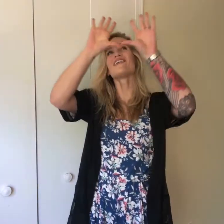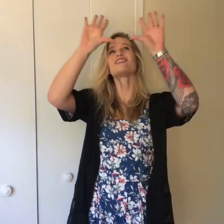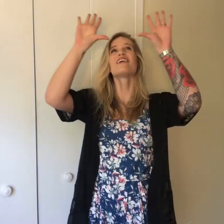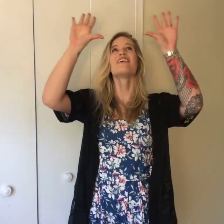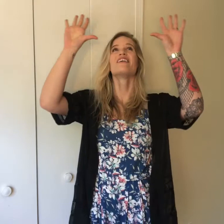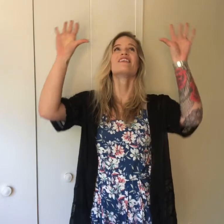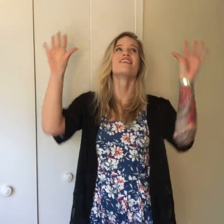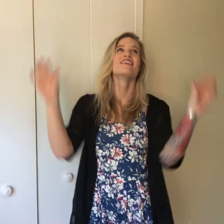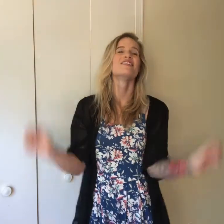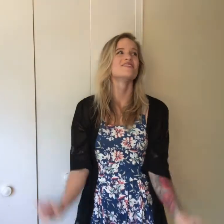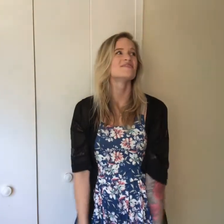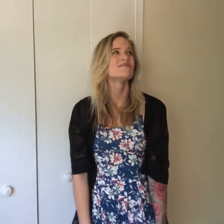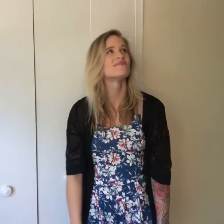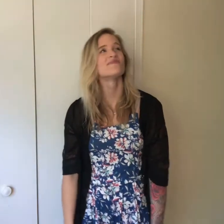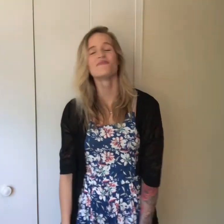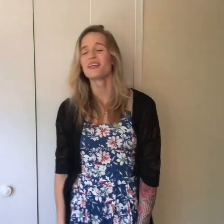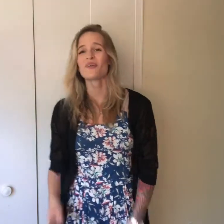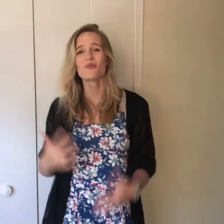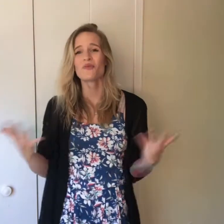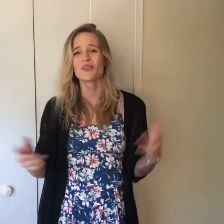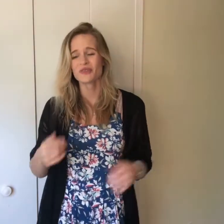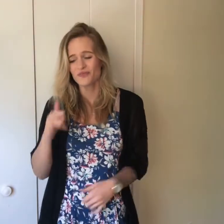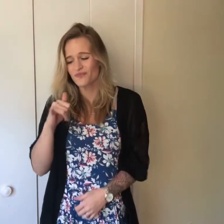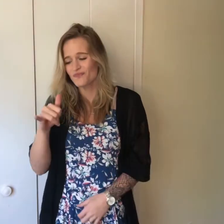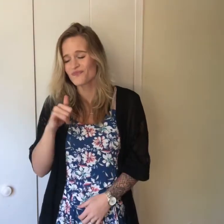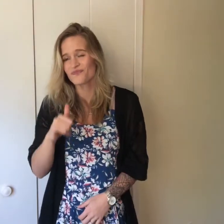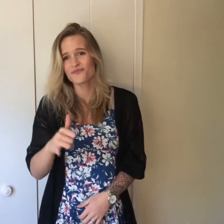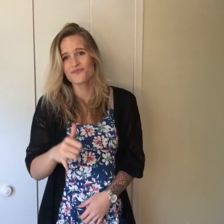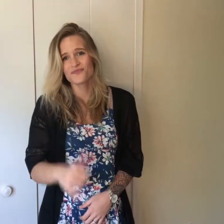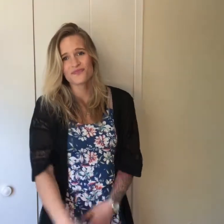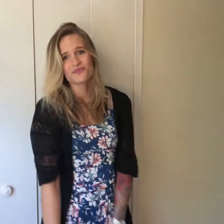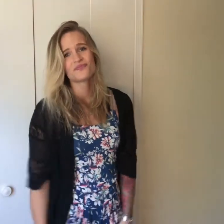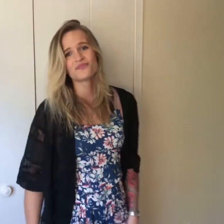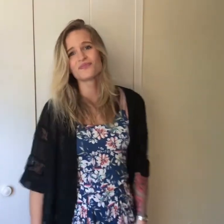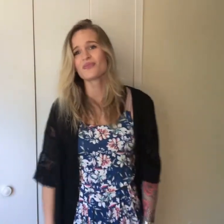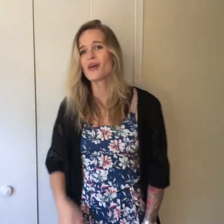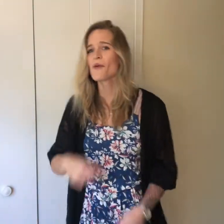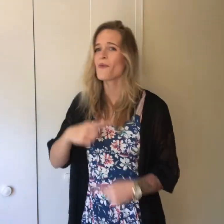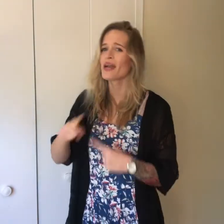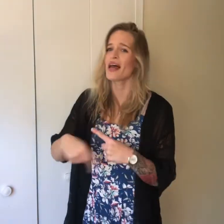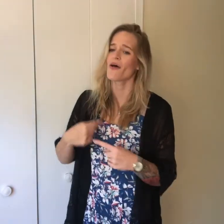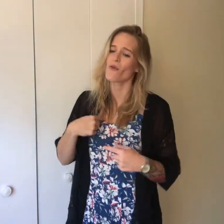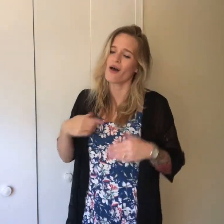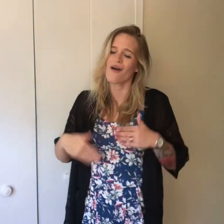imagine what it will be like when I walk